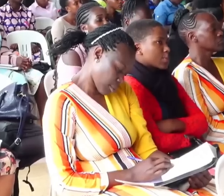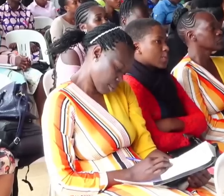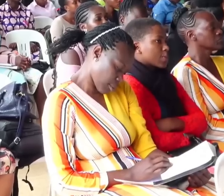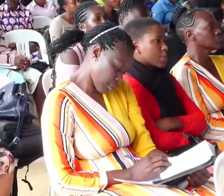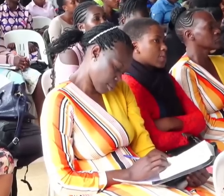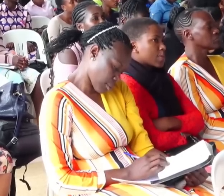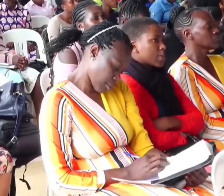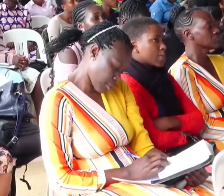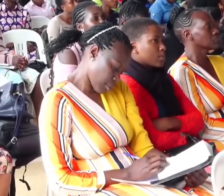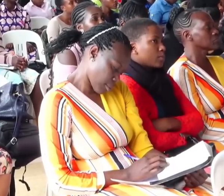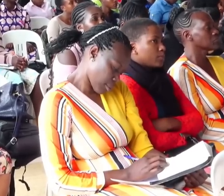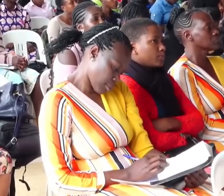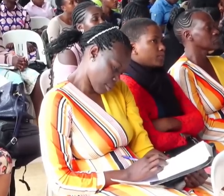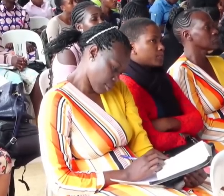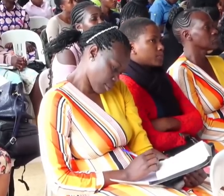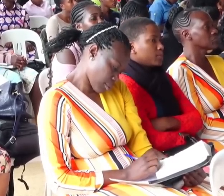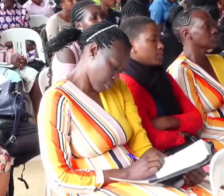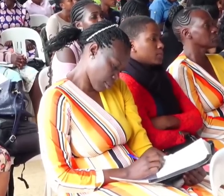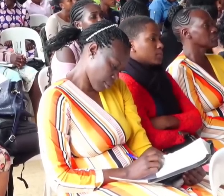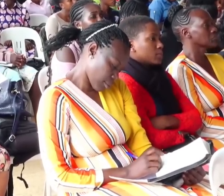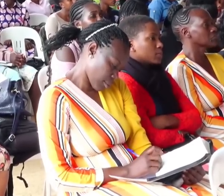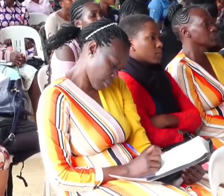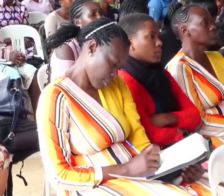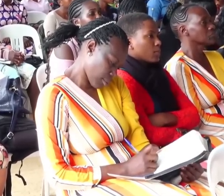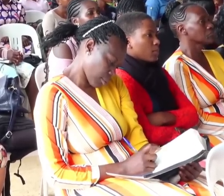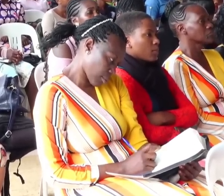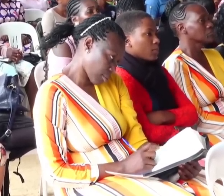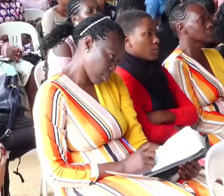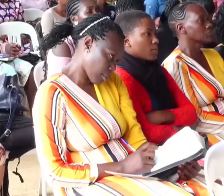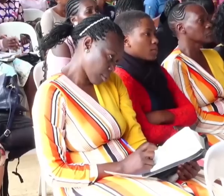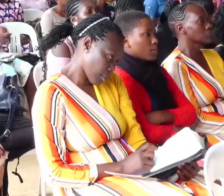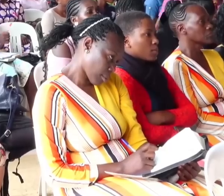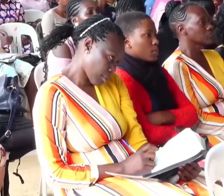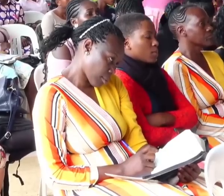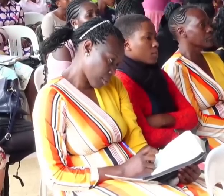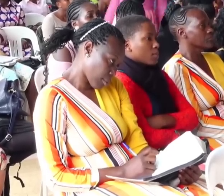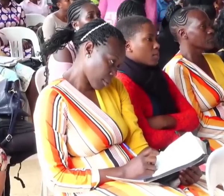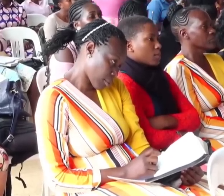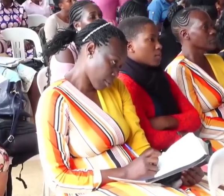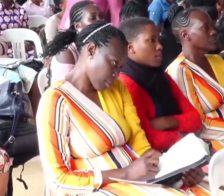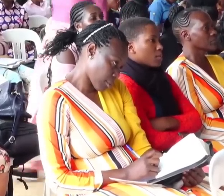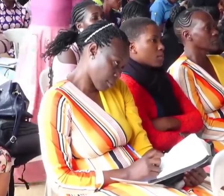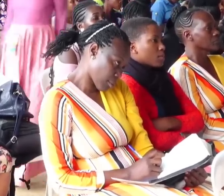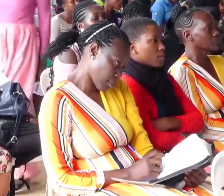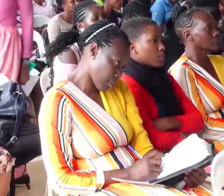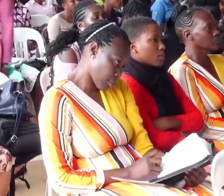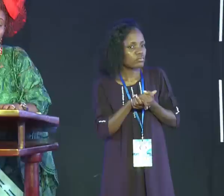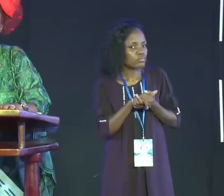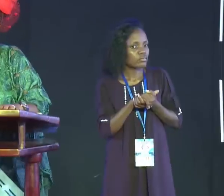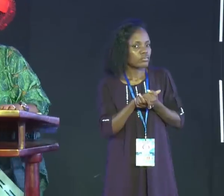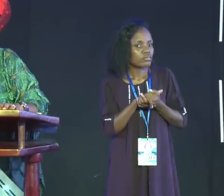Abalina abami. He has the men. Those that have husbands,